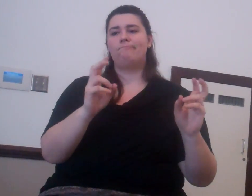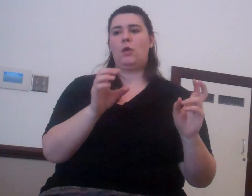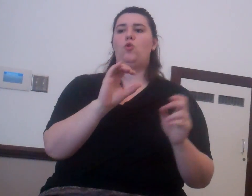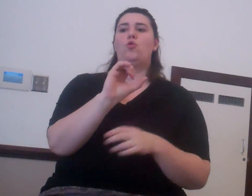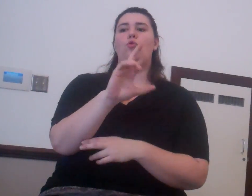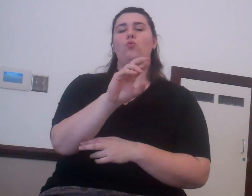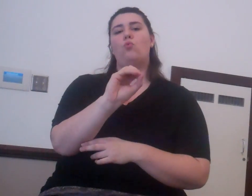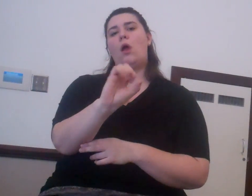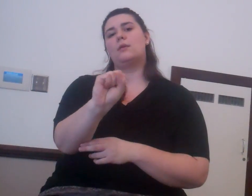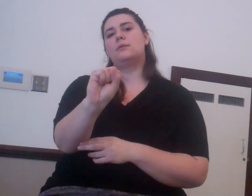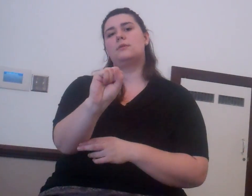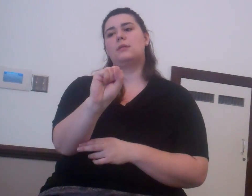cross-sex peers first.